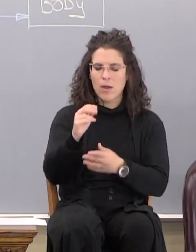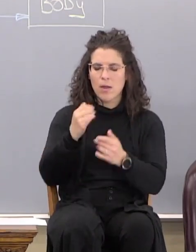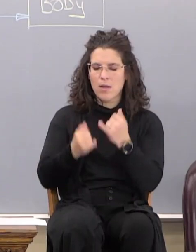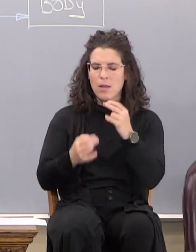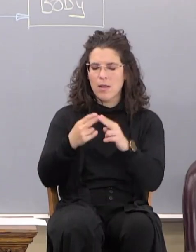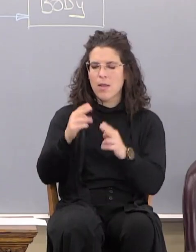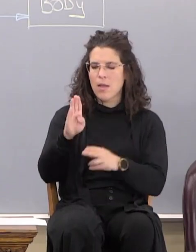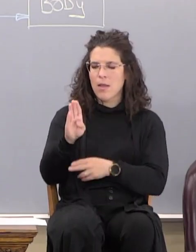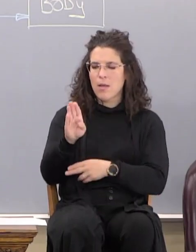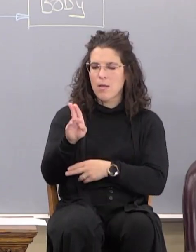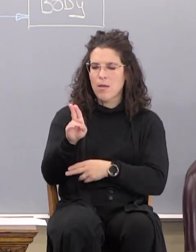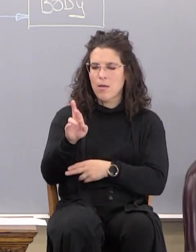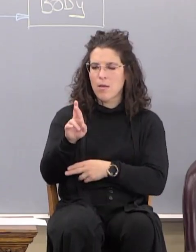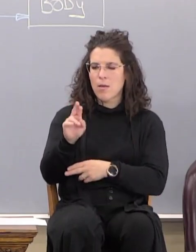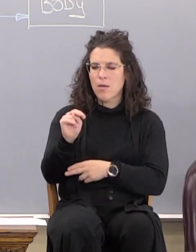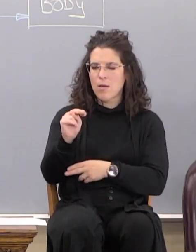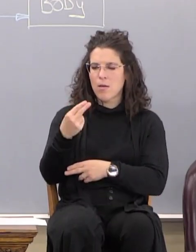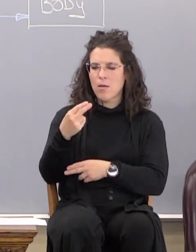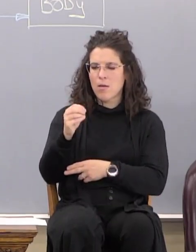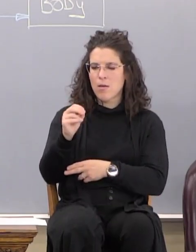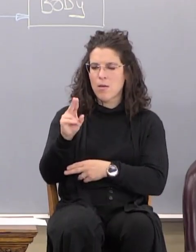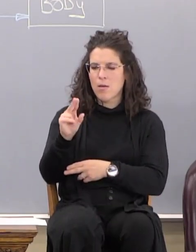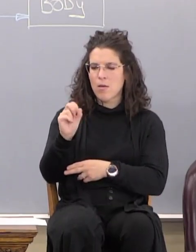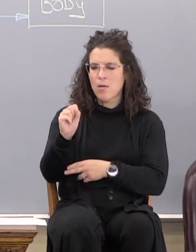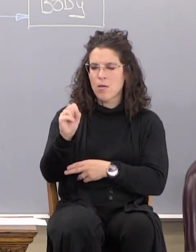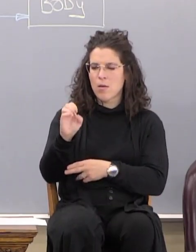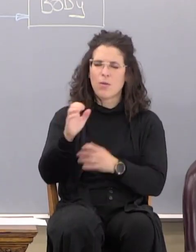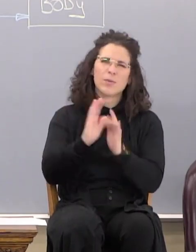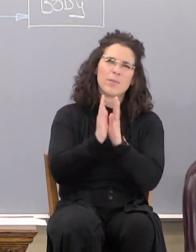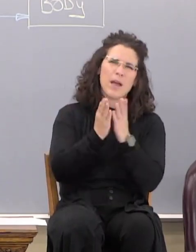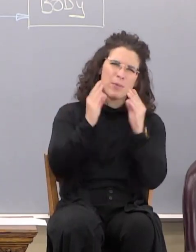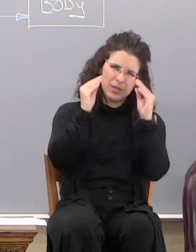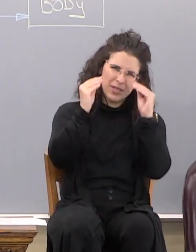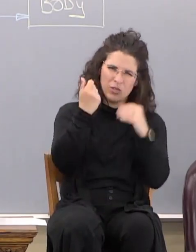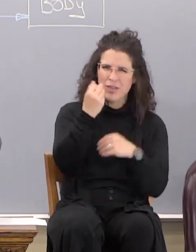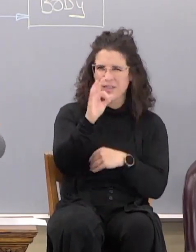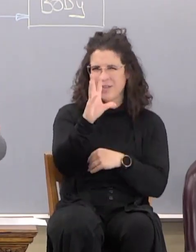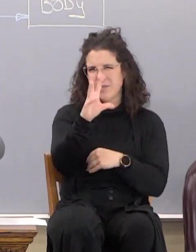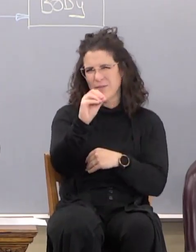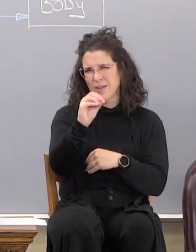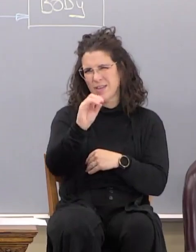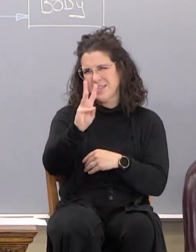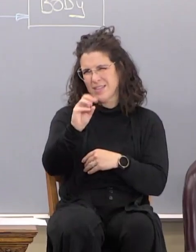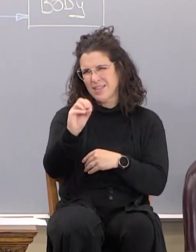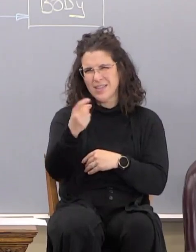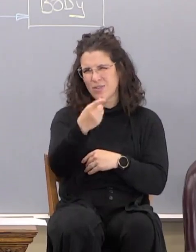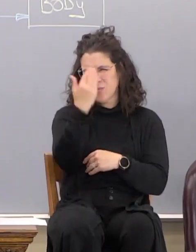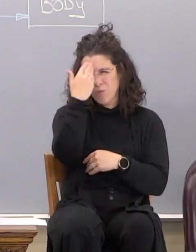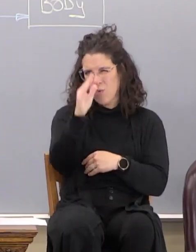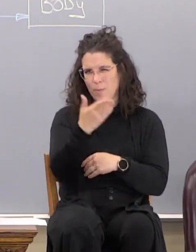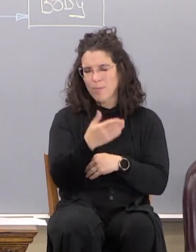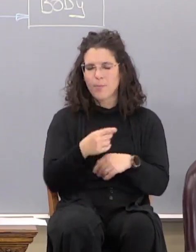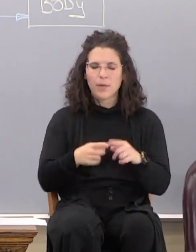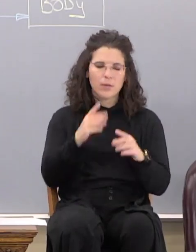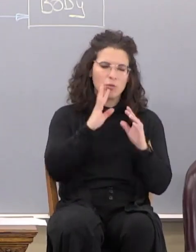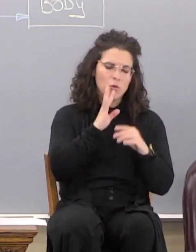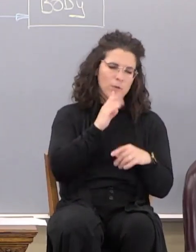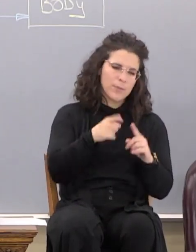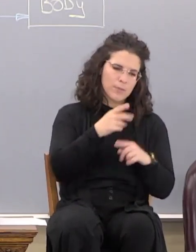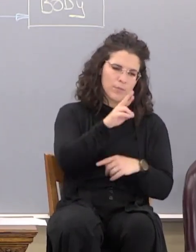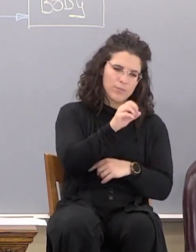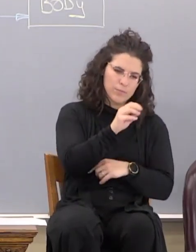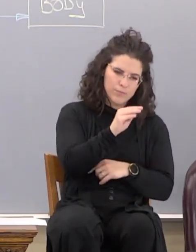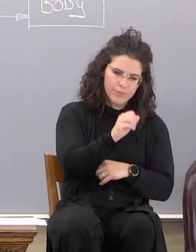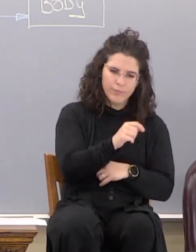40s and the 50s and the 60s. And he talked about Romans, the first three chapters, down to verse 20, this